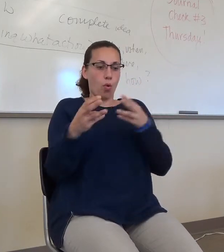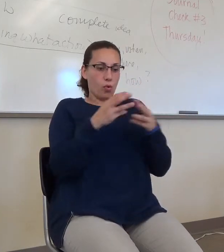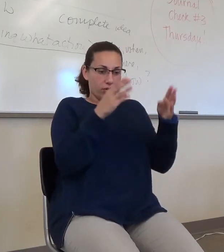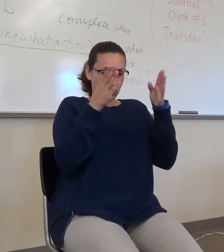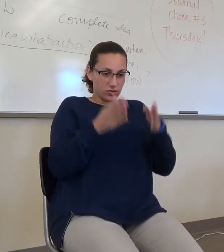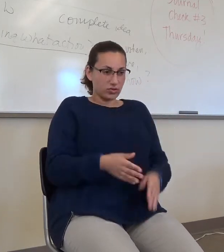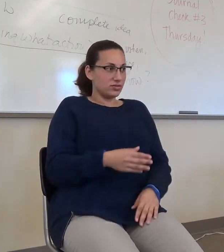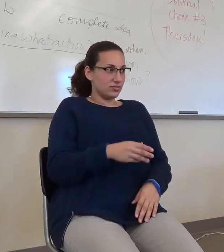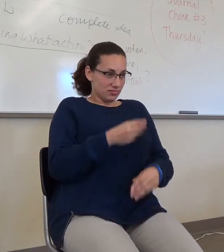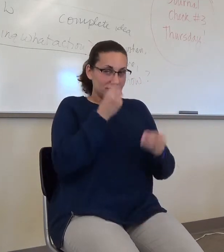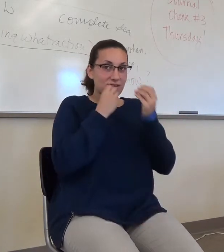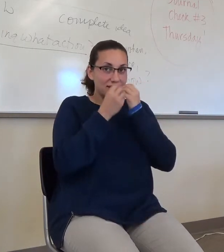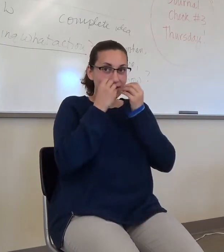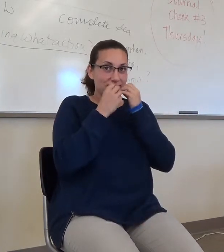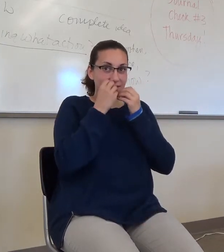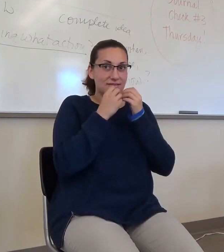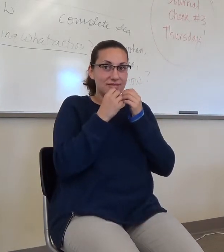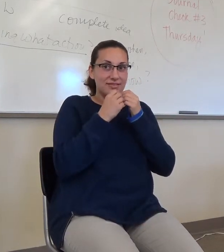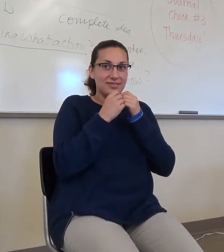refers to cannibalism, okay?